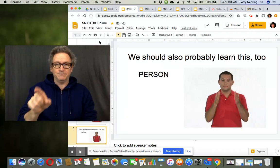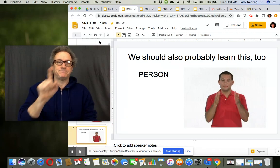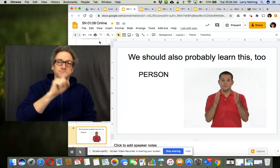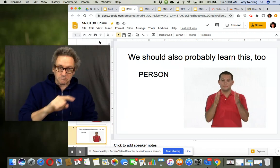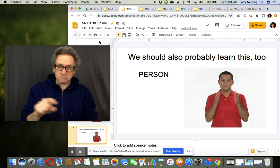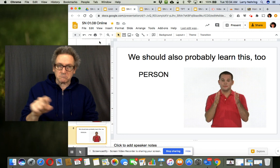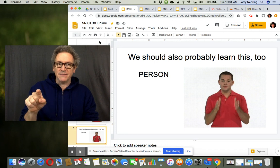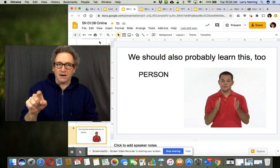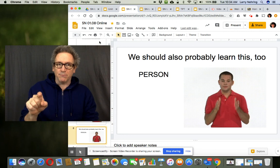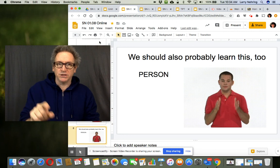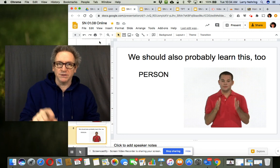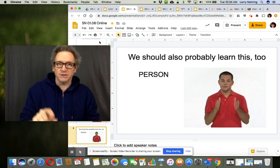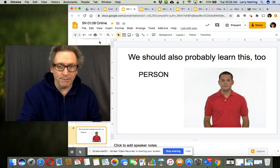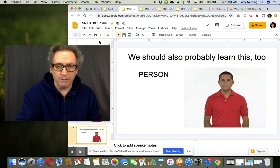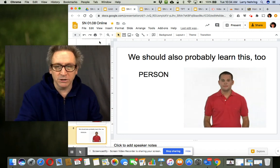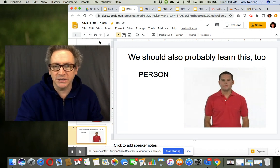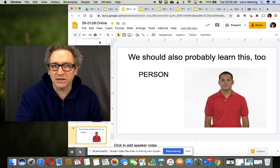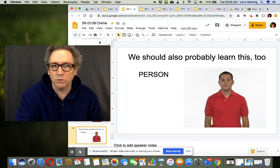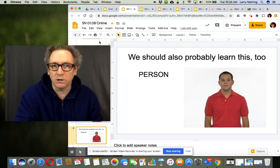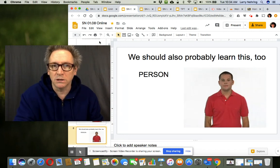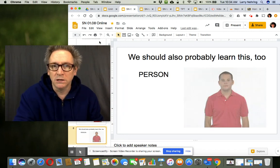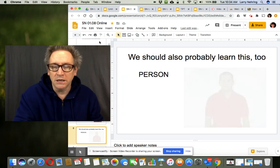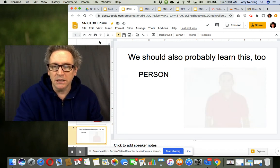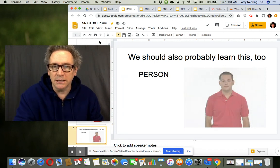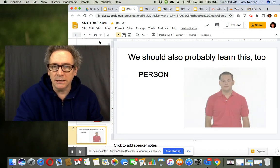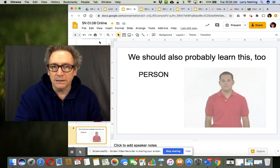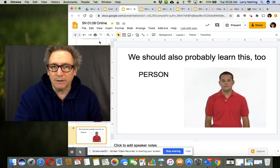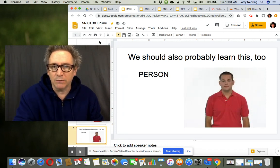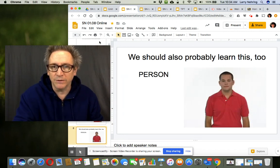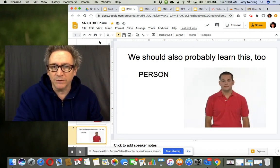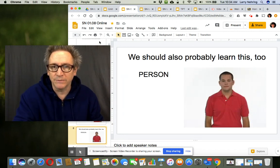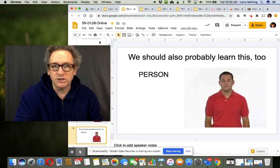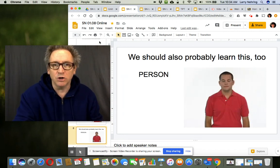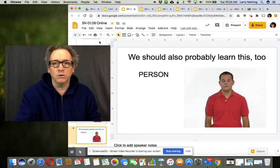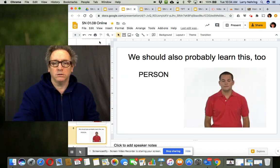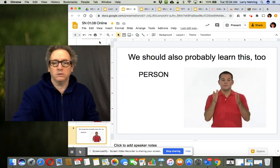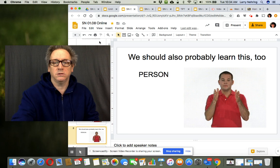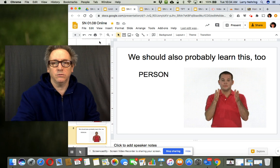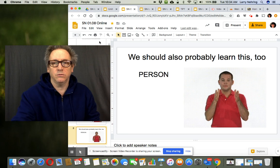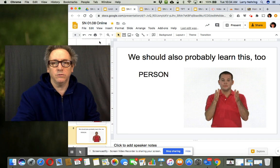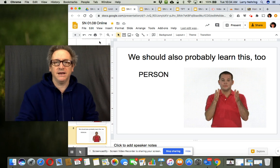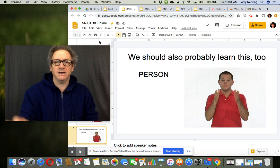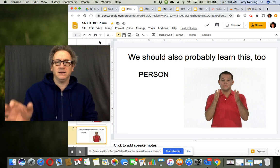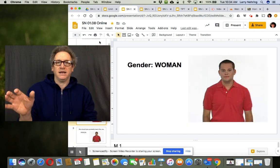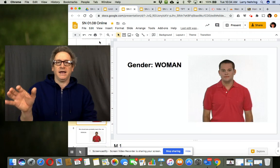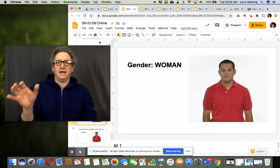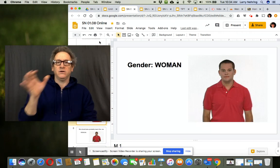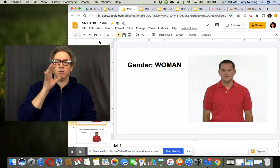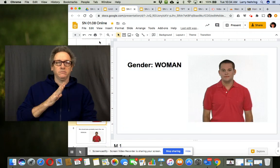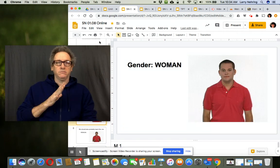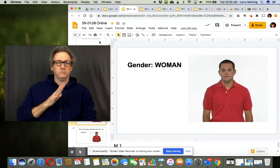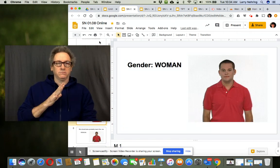And then I'll put them in when I publish the actual PowerPoint. So we have man